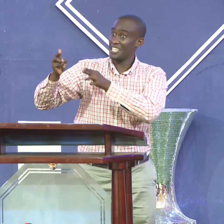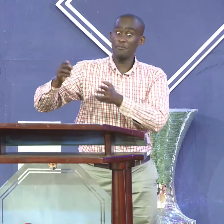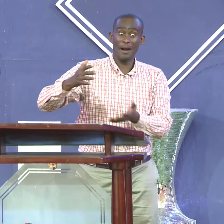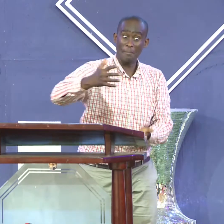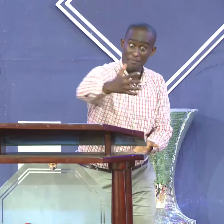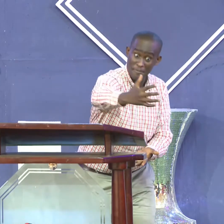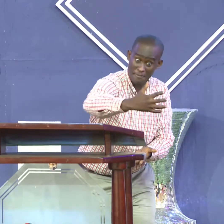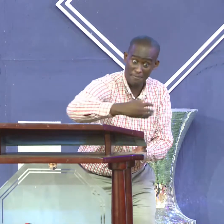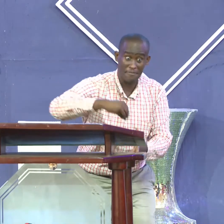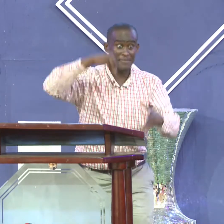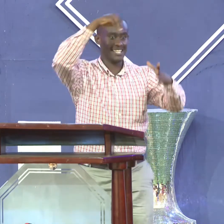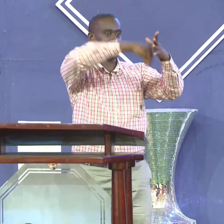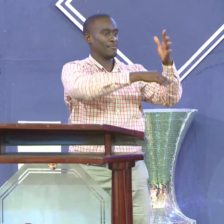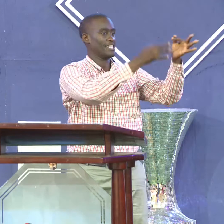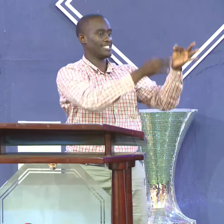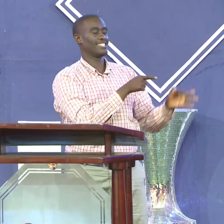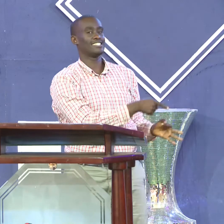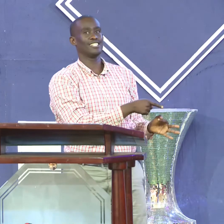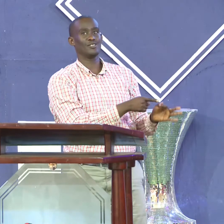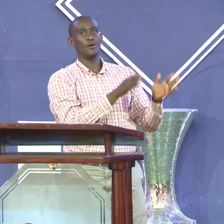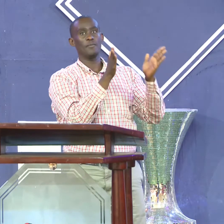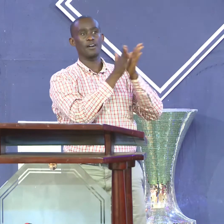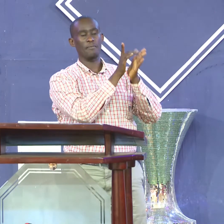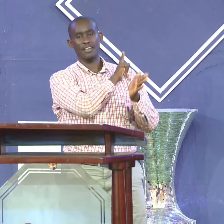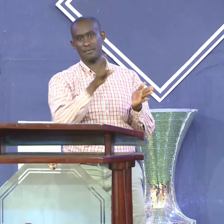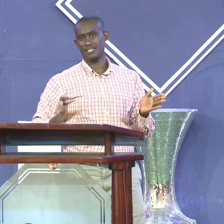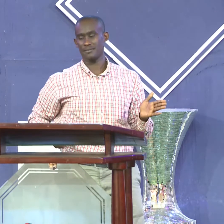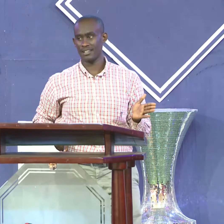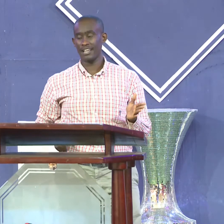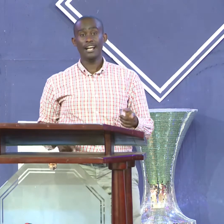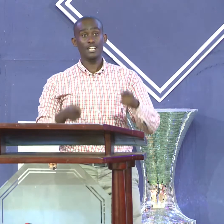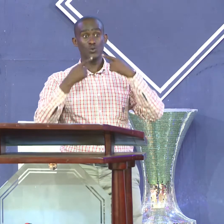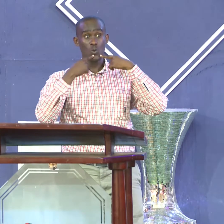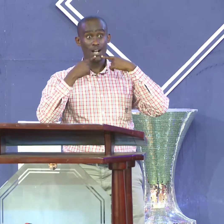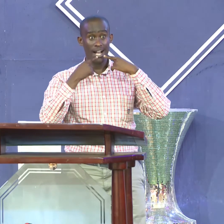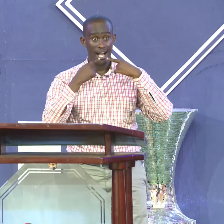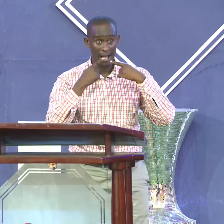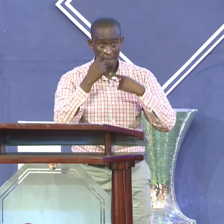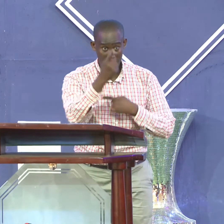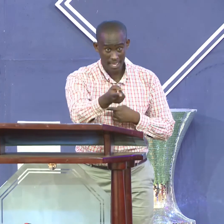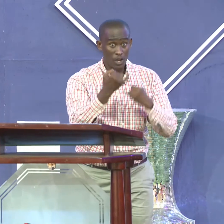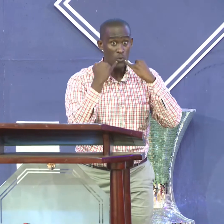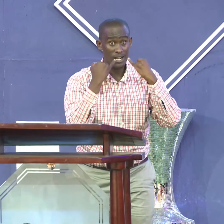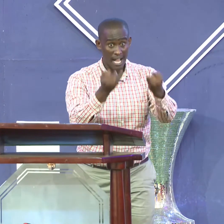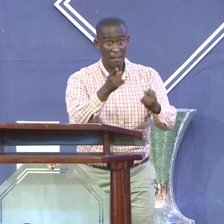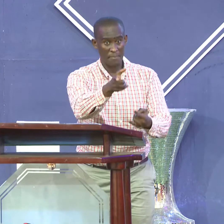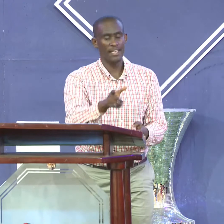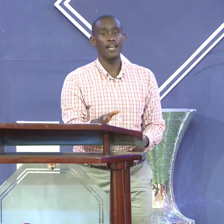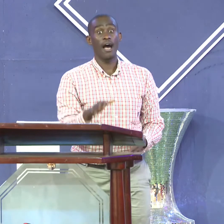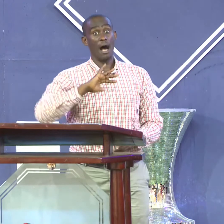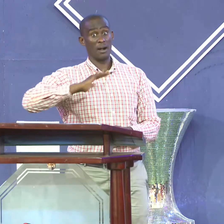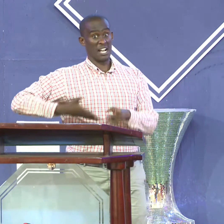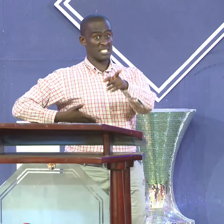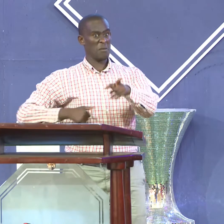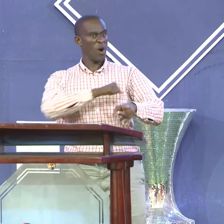for. And in anything. Praise the Lord. Let me also tell you this.